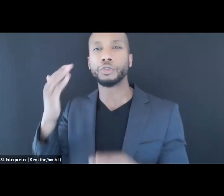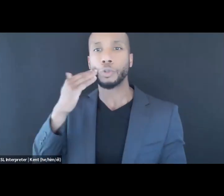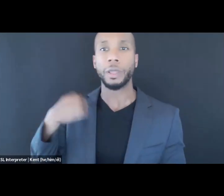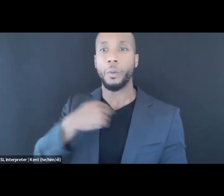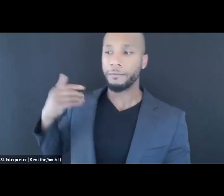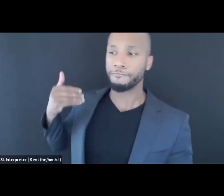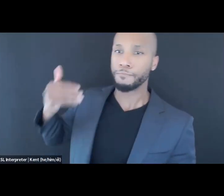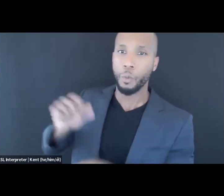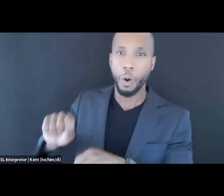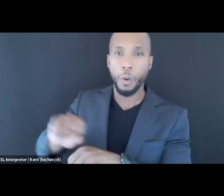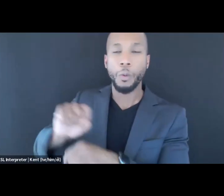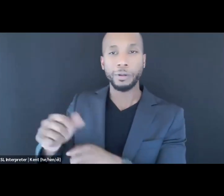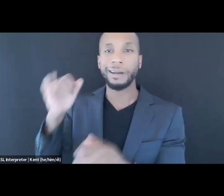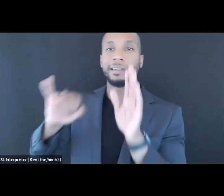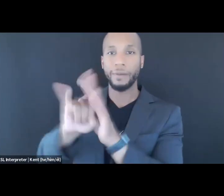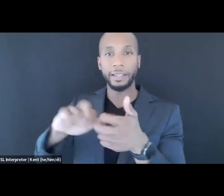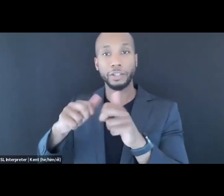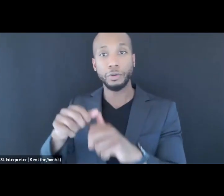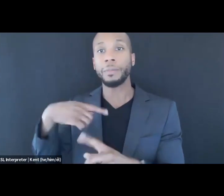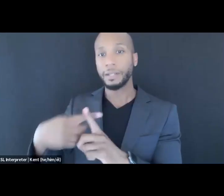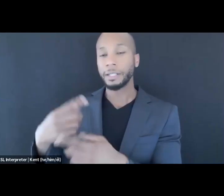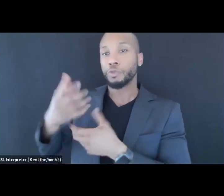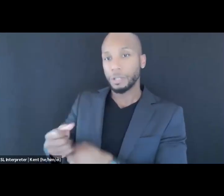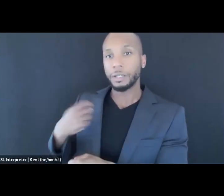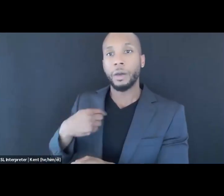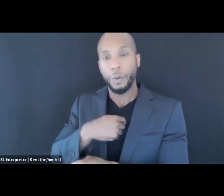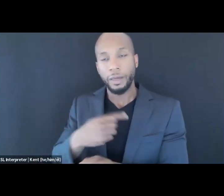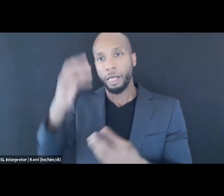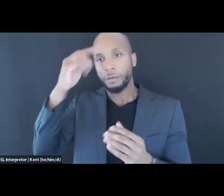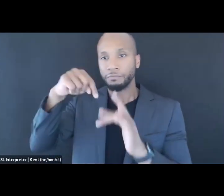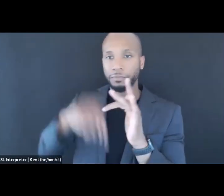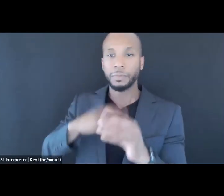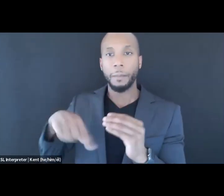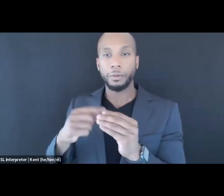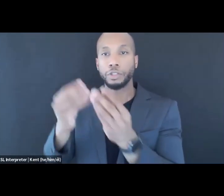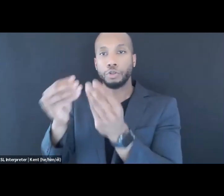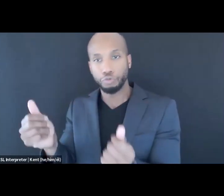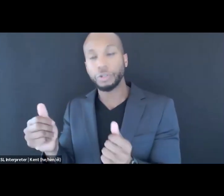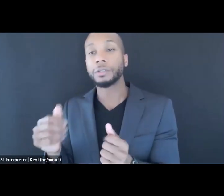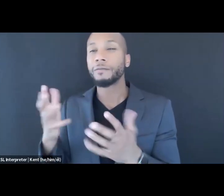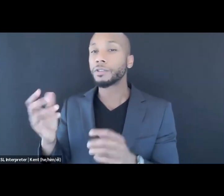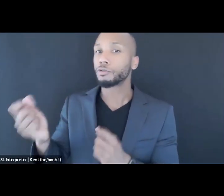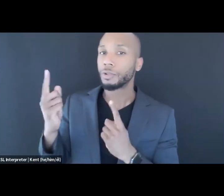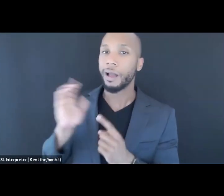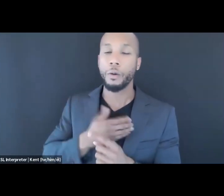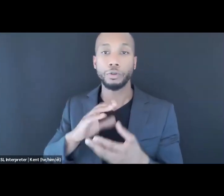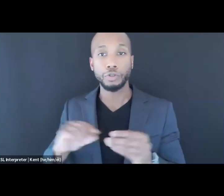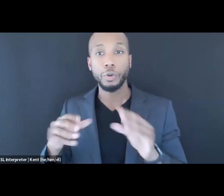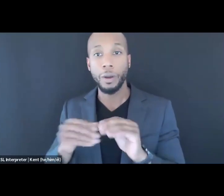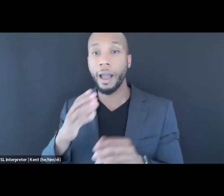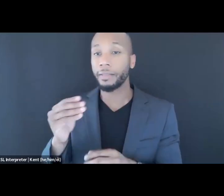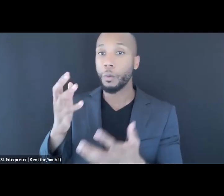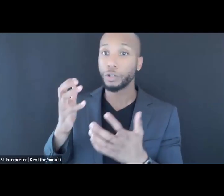issue, and that they trusted us that we put also thought into the fix. So they understood our story, and they just wanted to